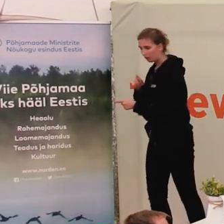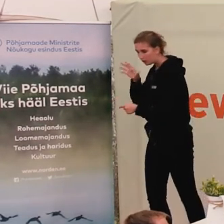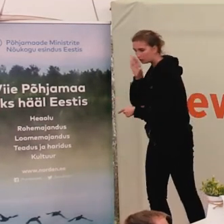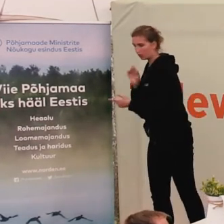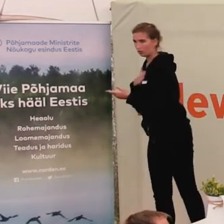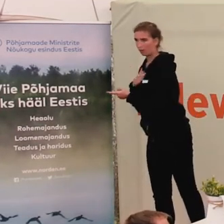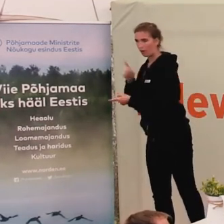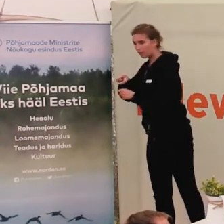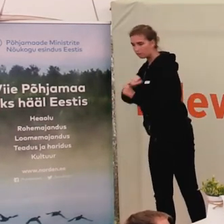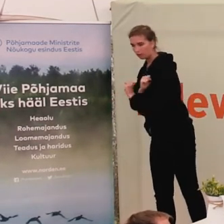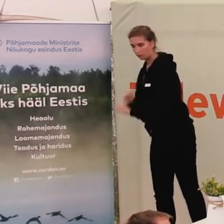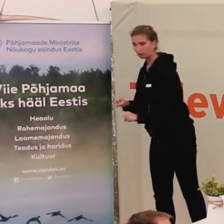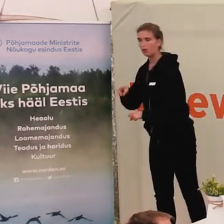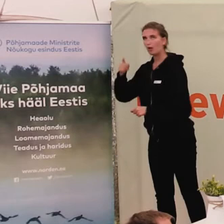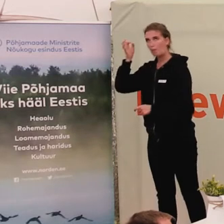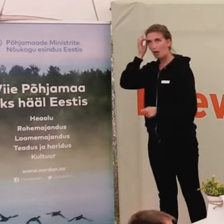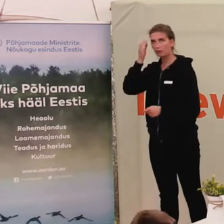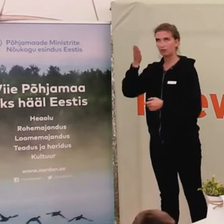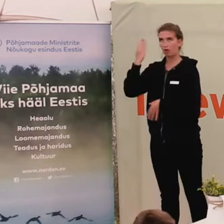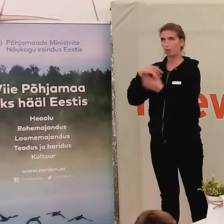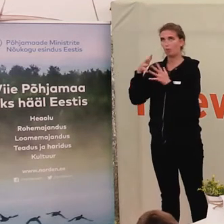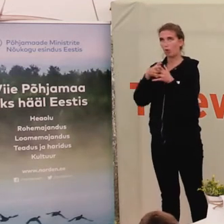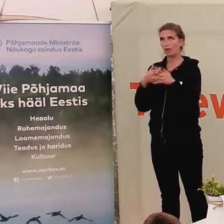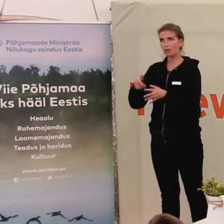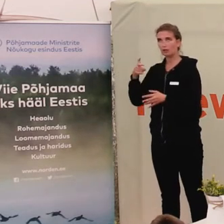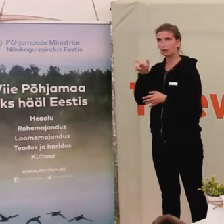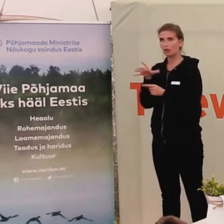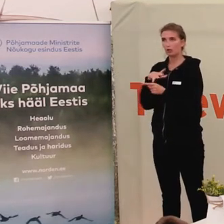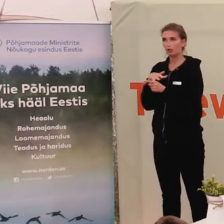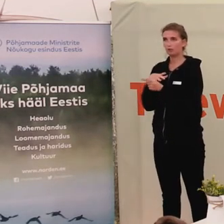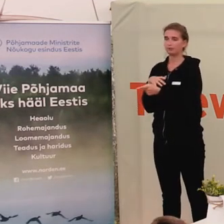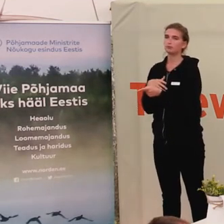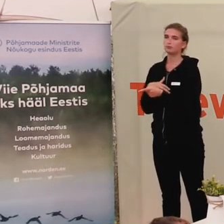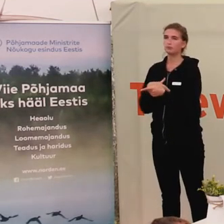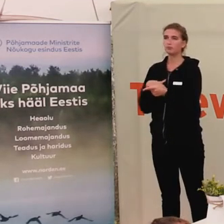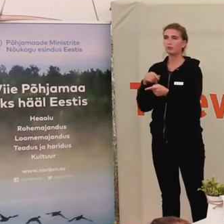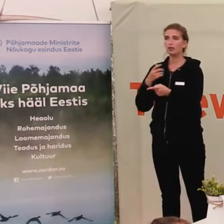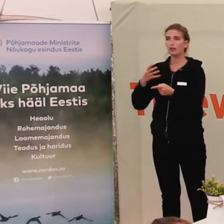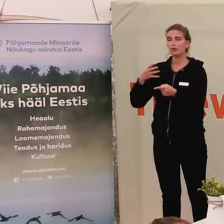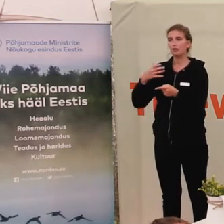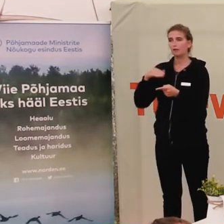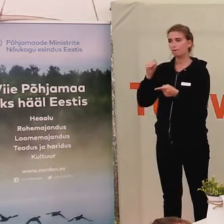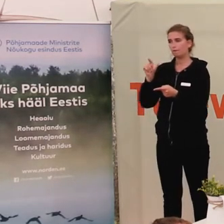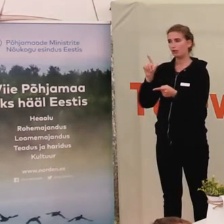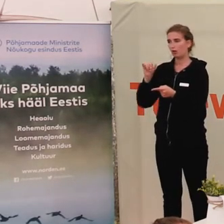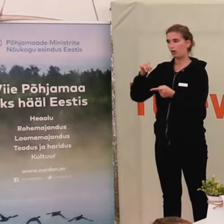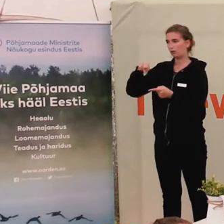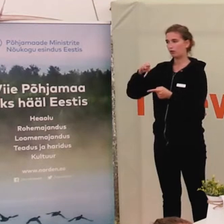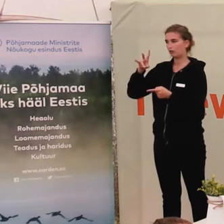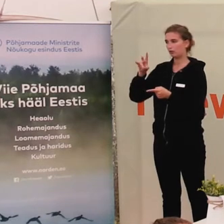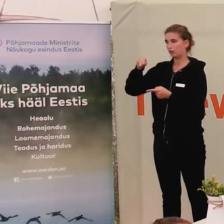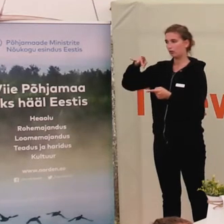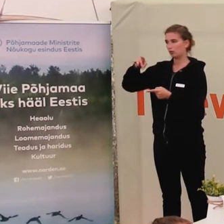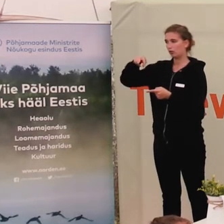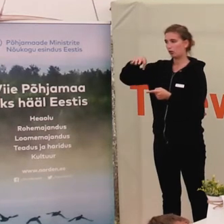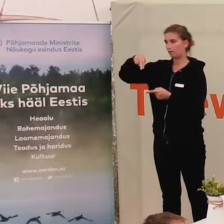possible. Also, the other term I remember back from the United States was philanthropy fatigue. We cannot forever keep on feeding